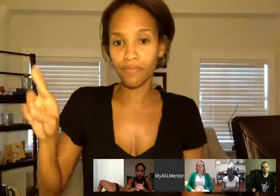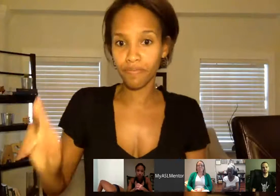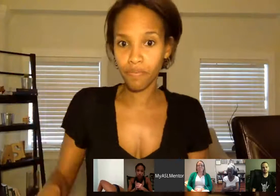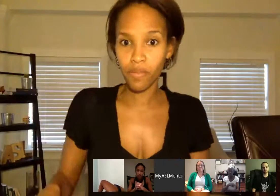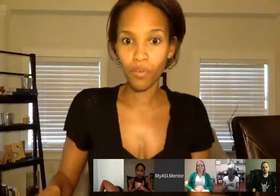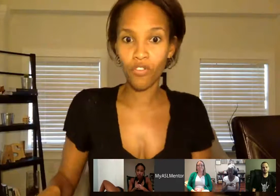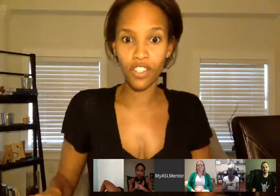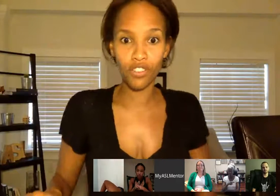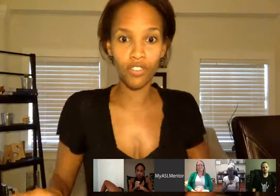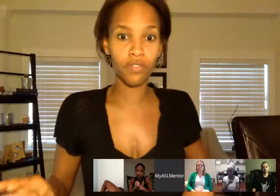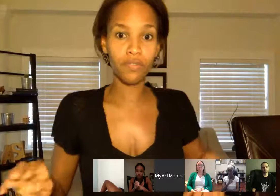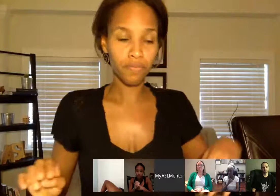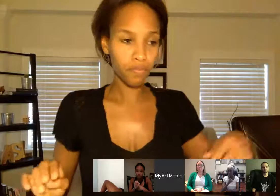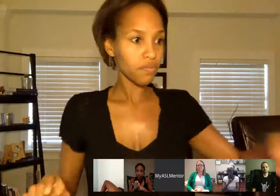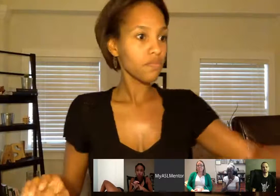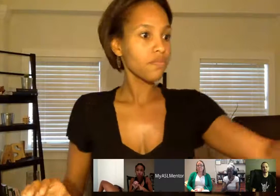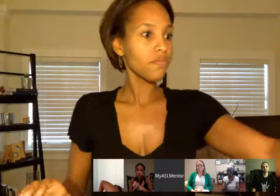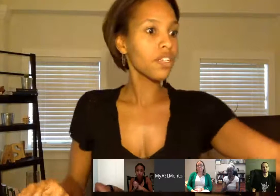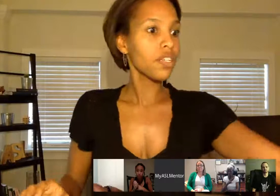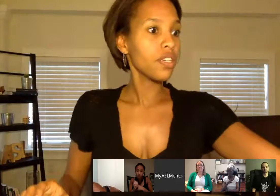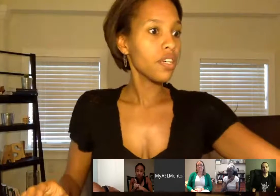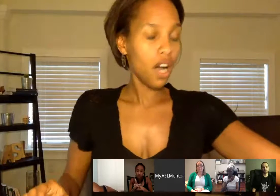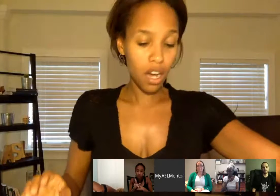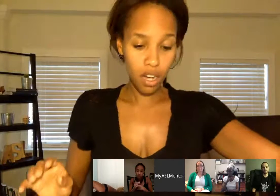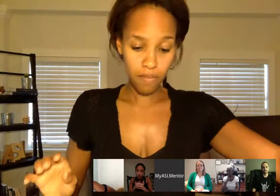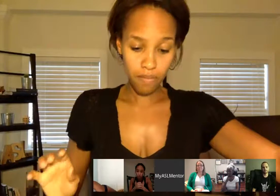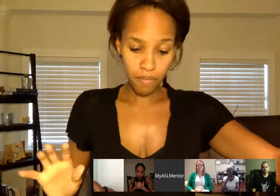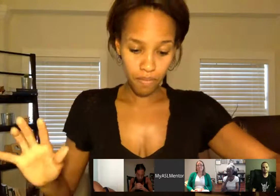professor. Professor.